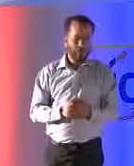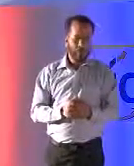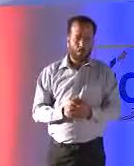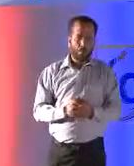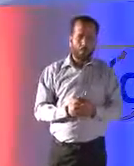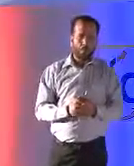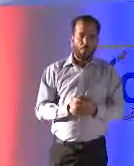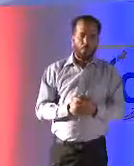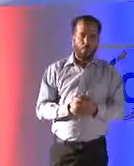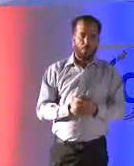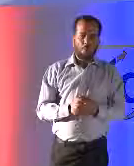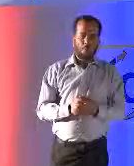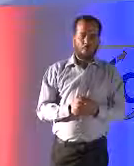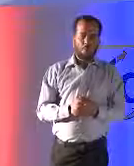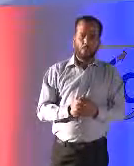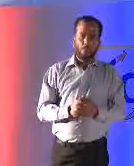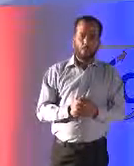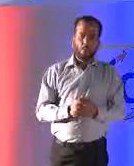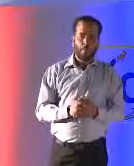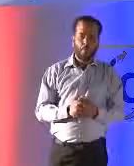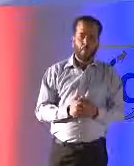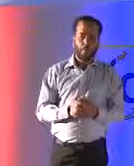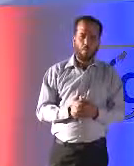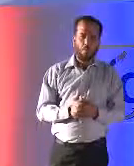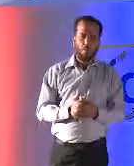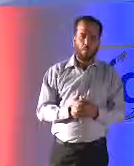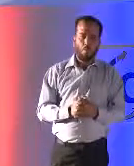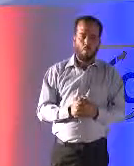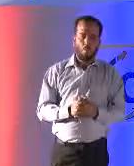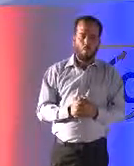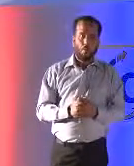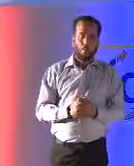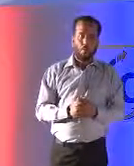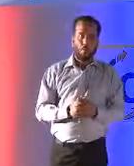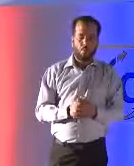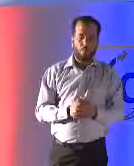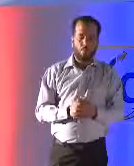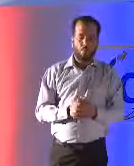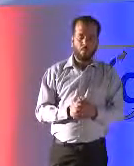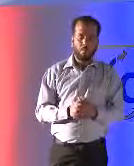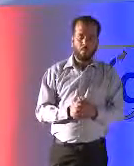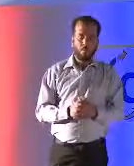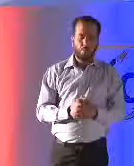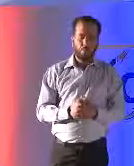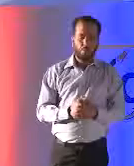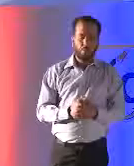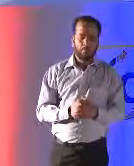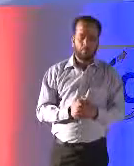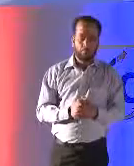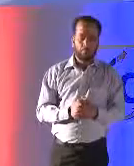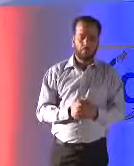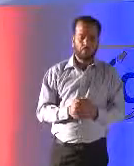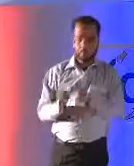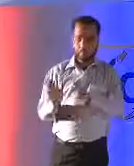email, you go into Messenger, you obtained a job, you continued with your career, you have